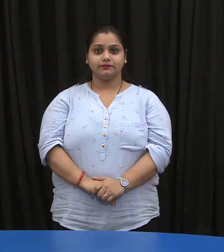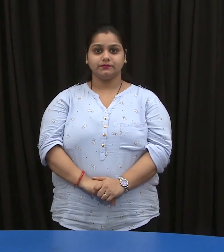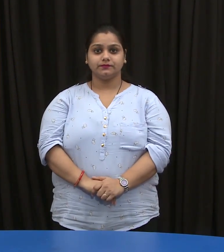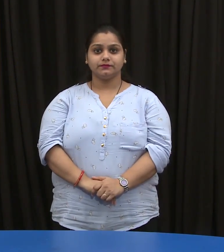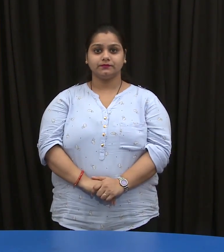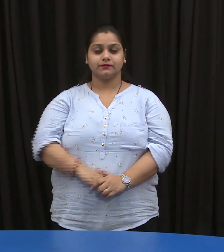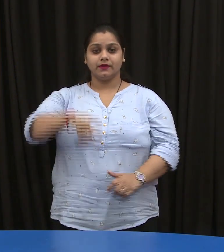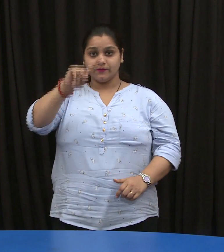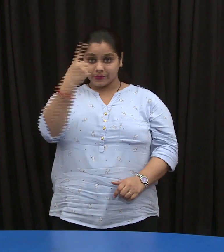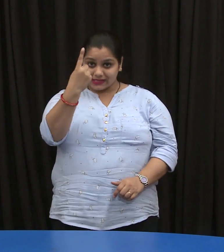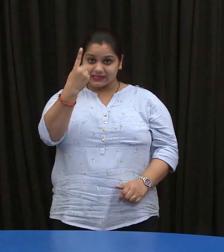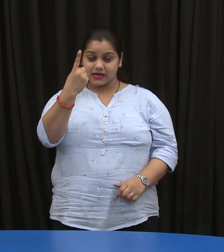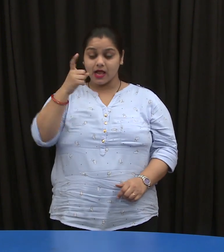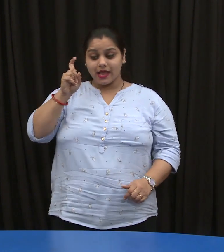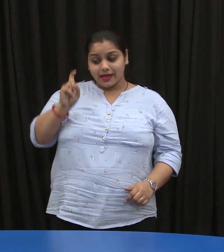First, we have to click the Start button,